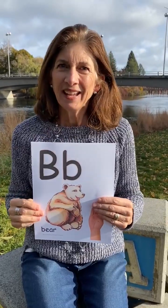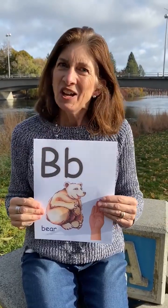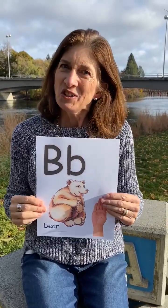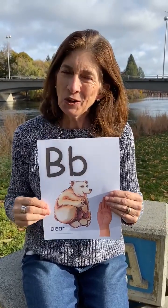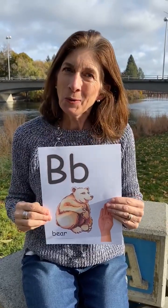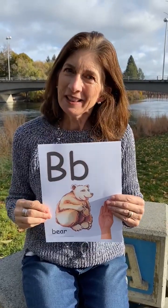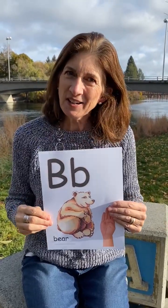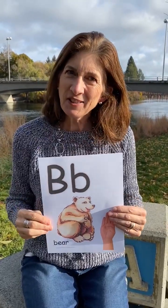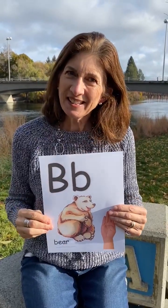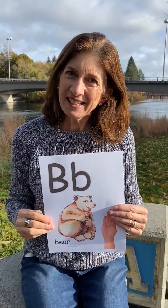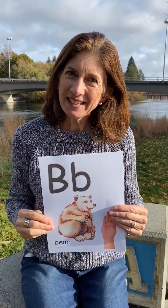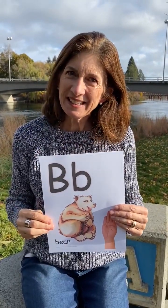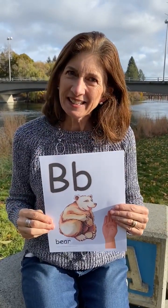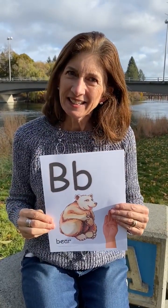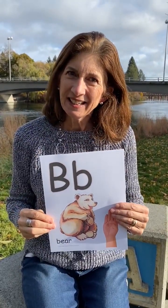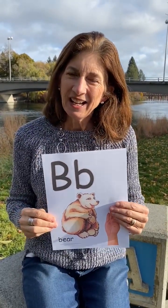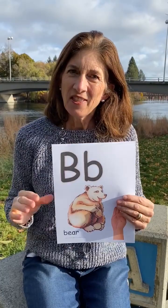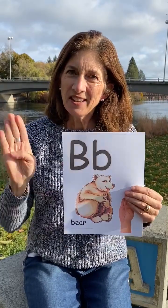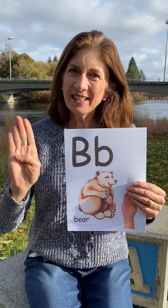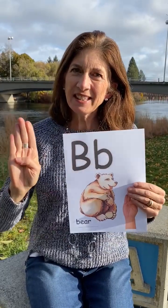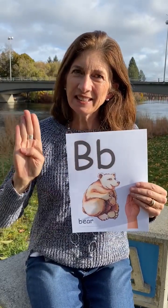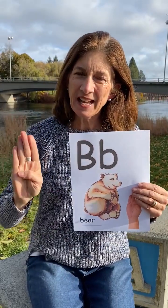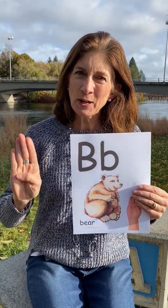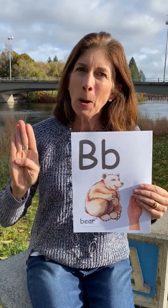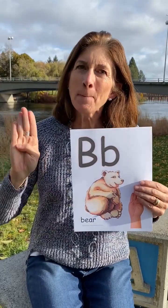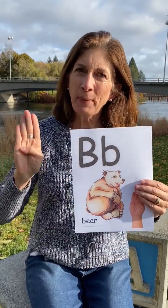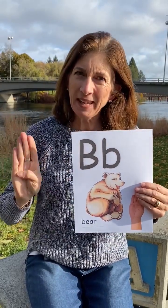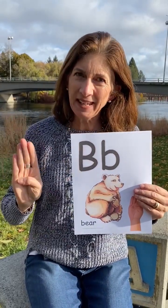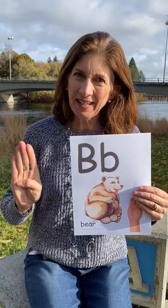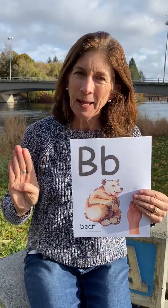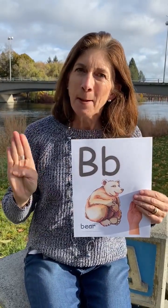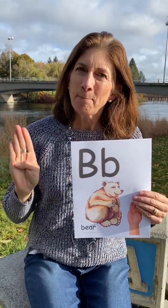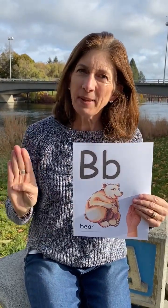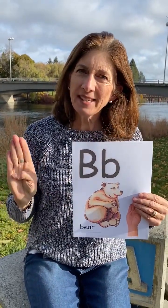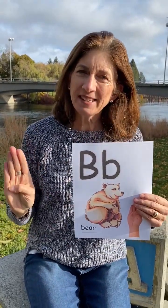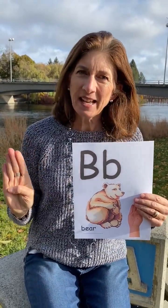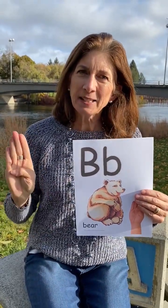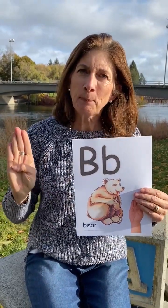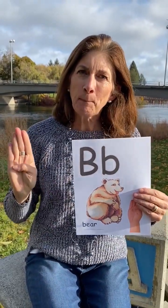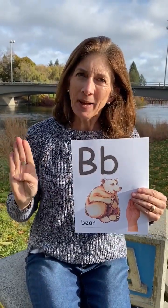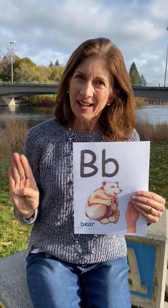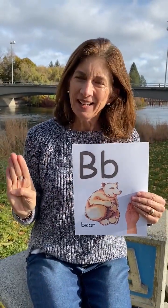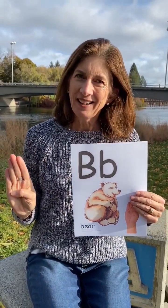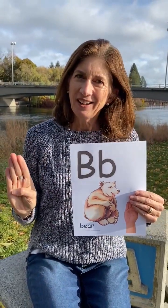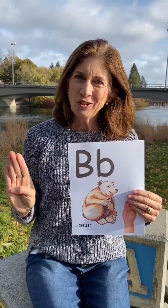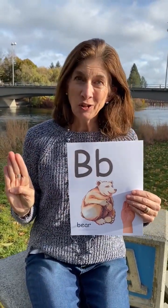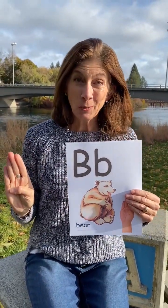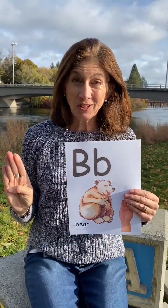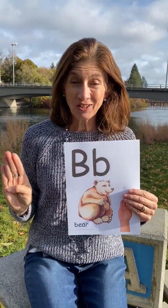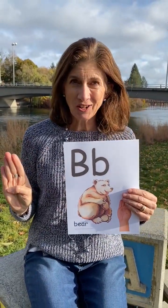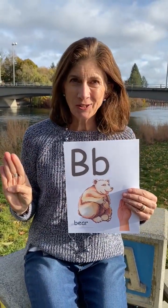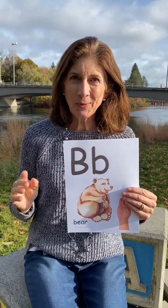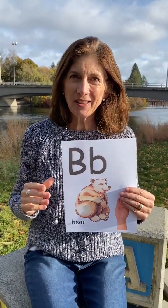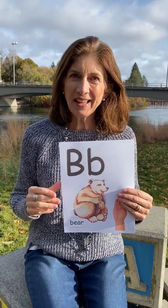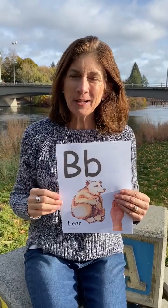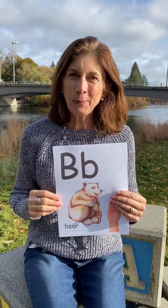Do you know what letter this is? This is the letter B. B says ba. Do you know what starts with the letter